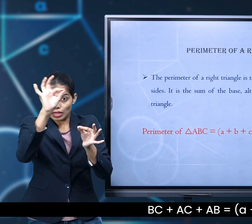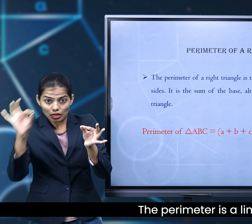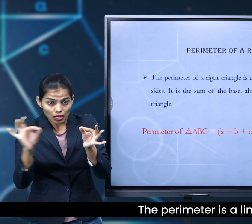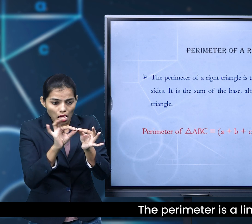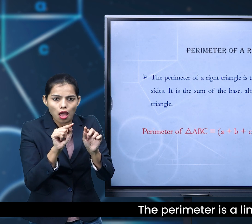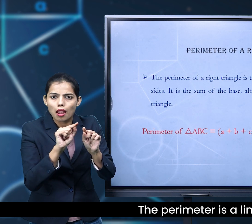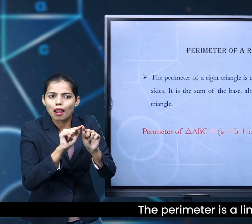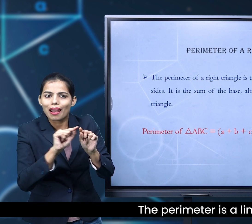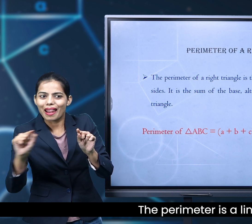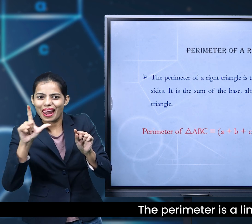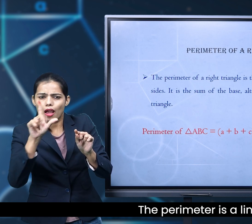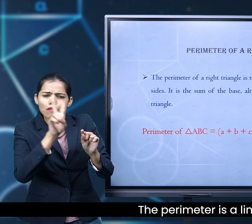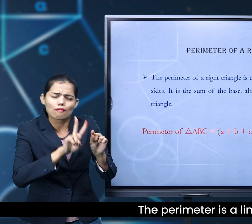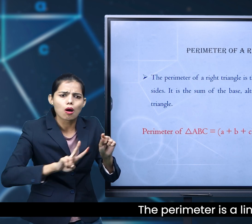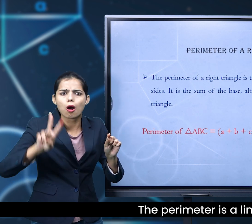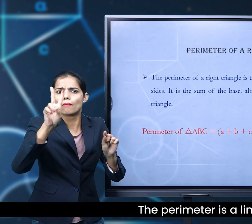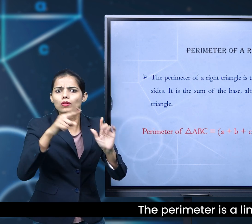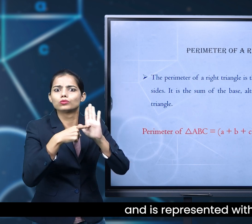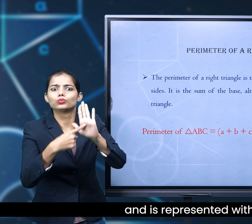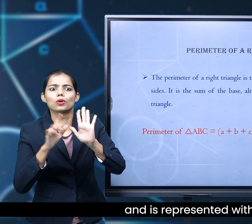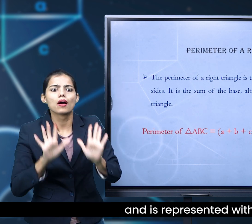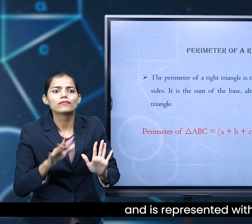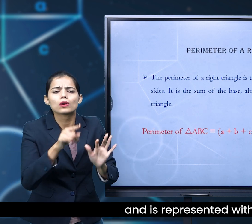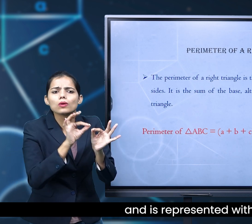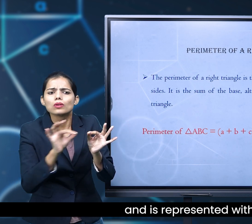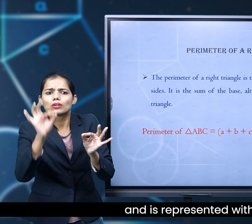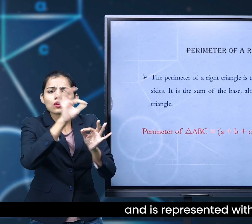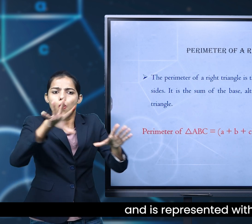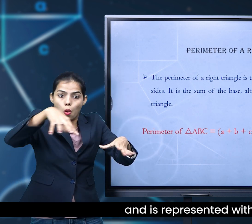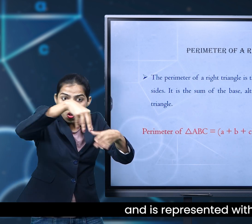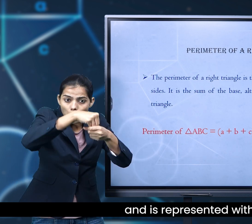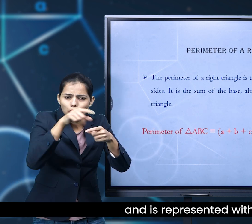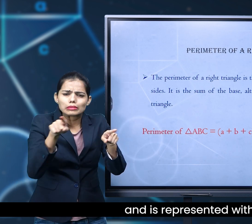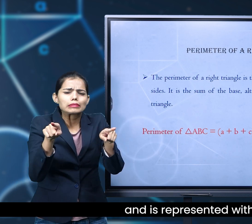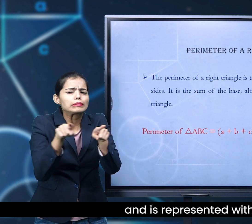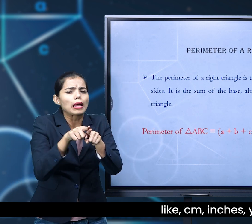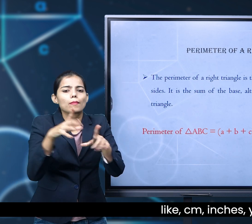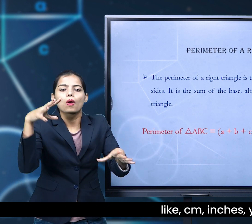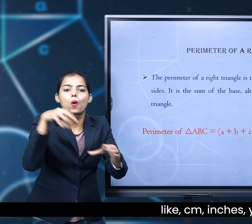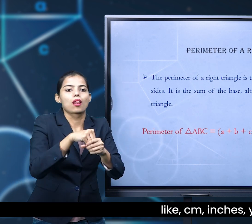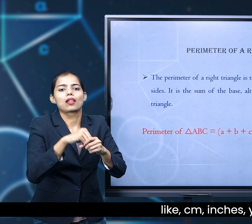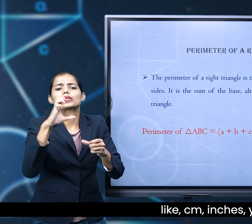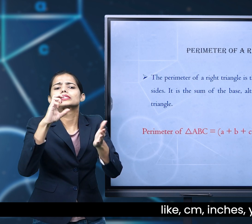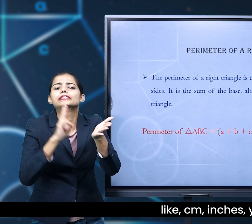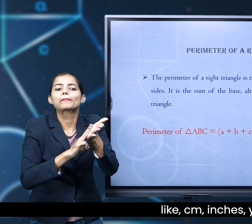The perimeter is a linear value and is represented with linear units like